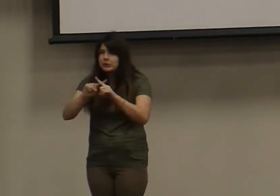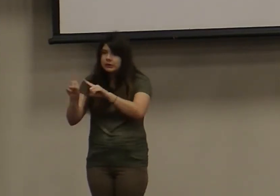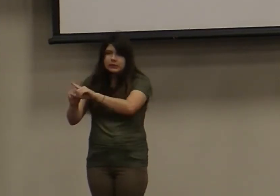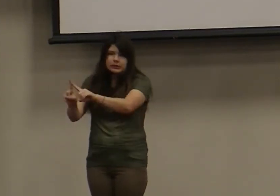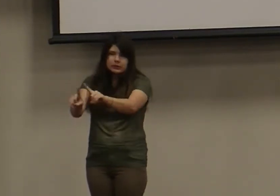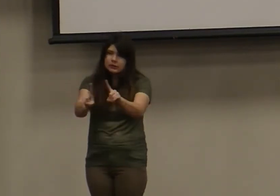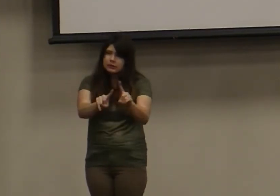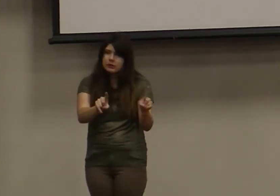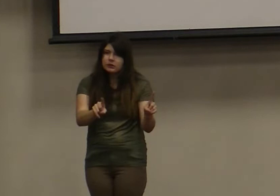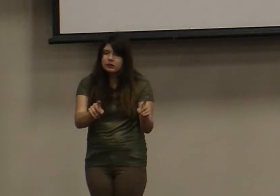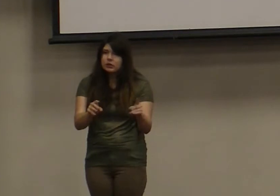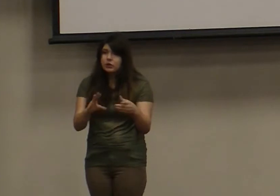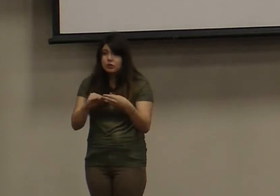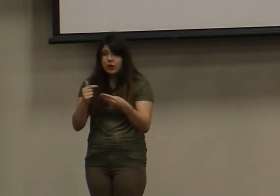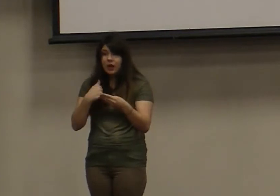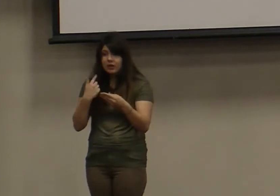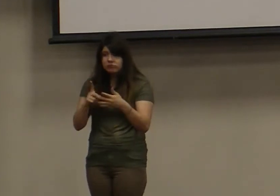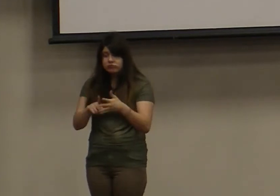started with Jack,